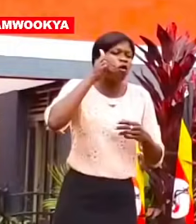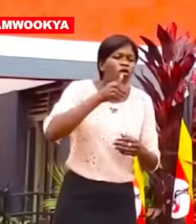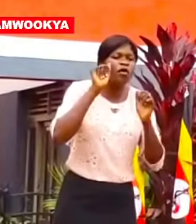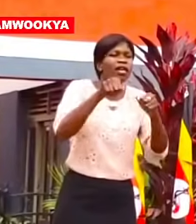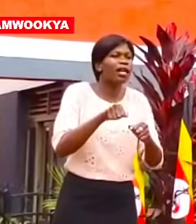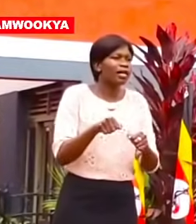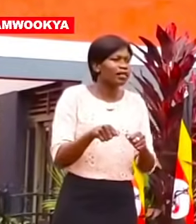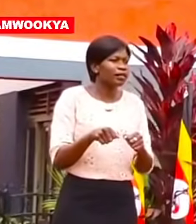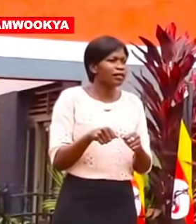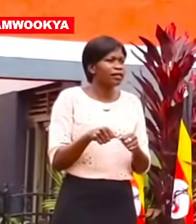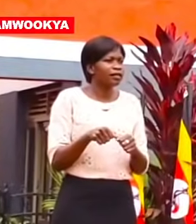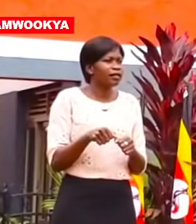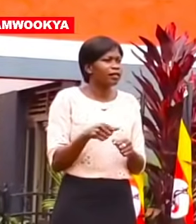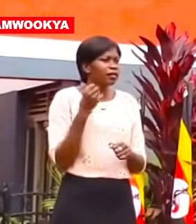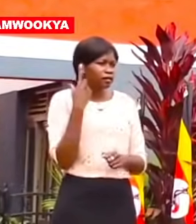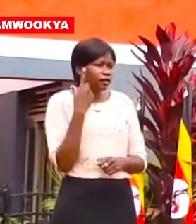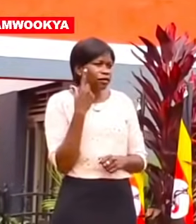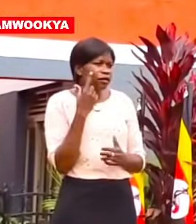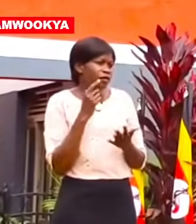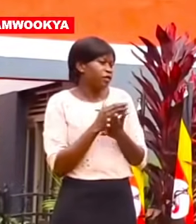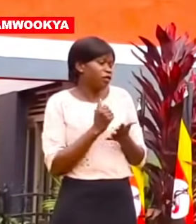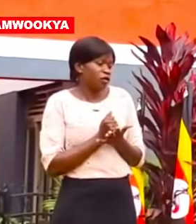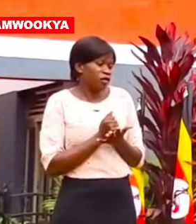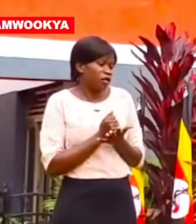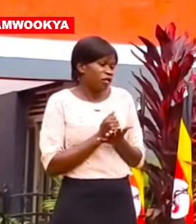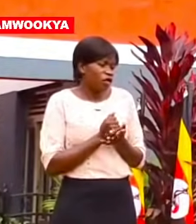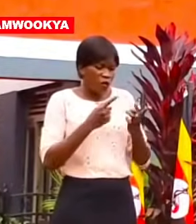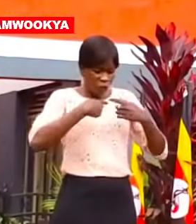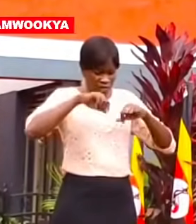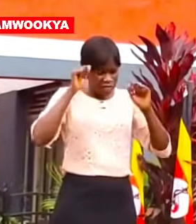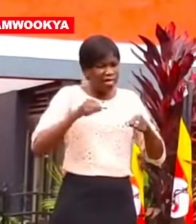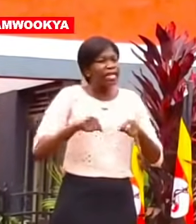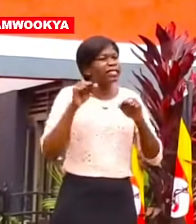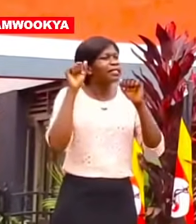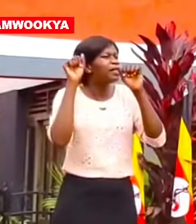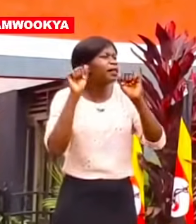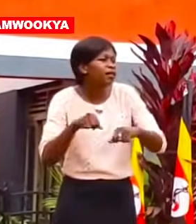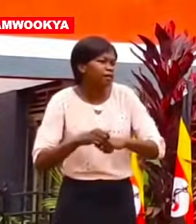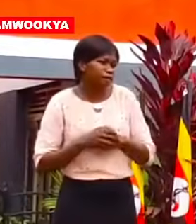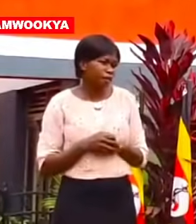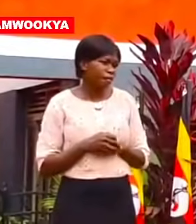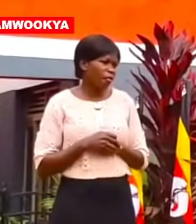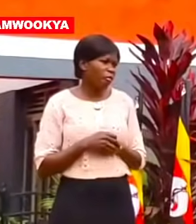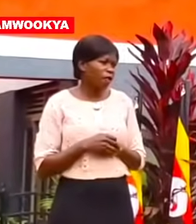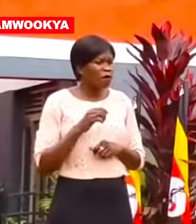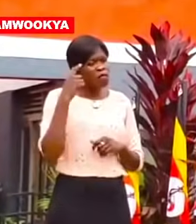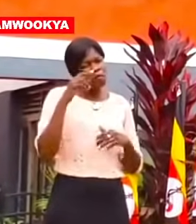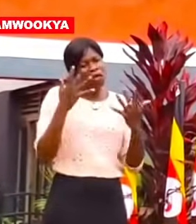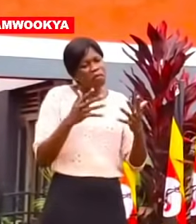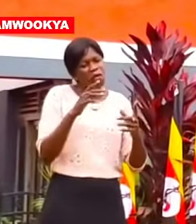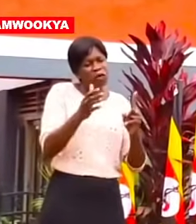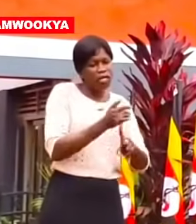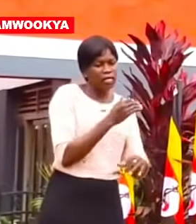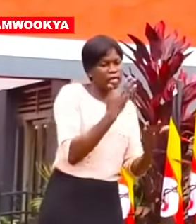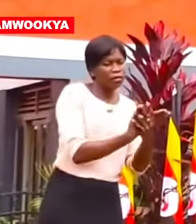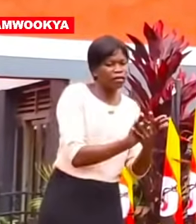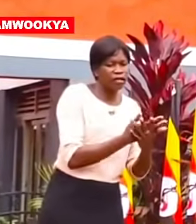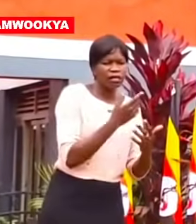Everybody will be a victim, because all of us are potential for arrest and bail, for that